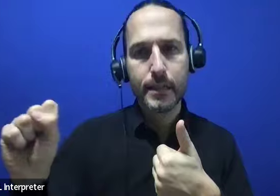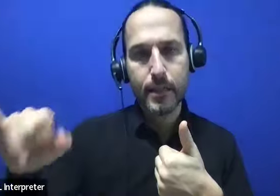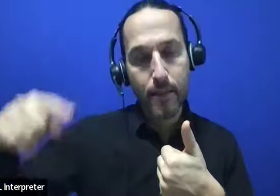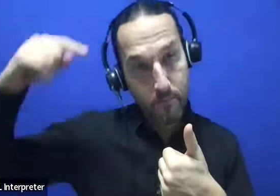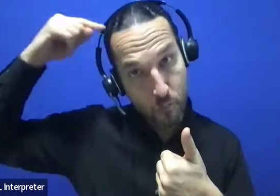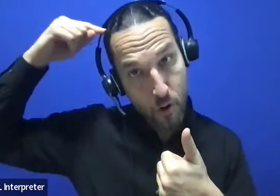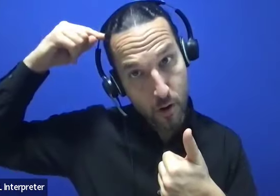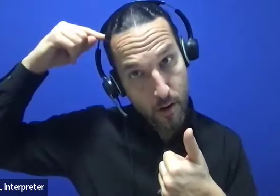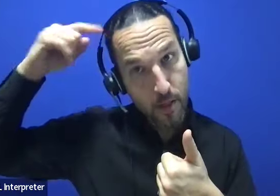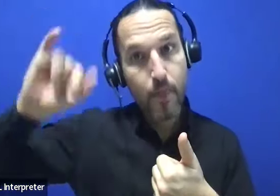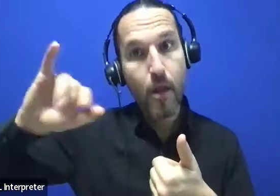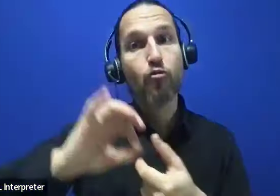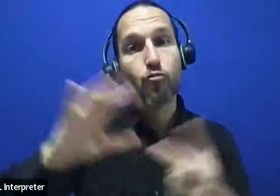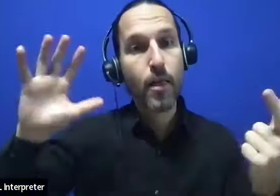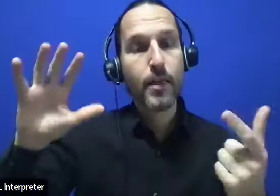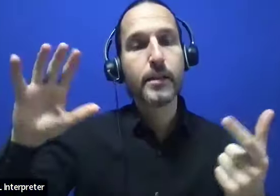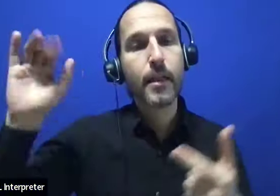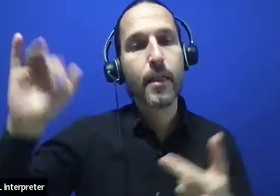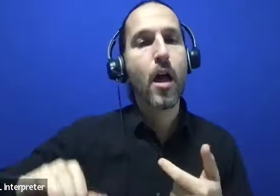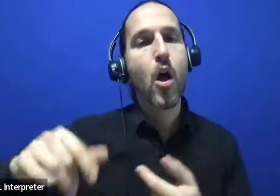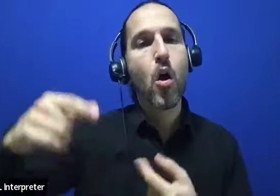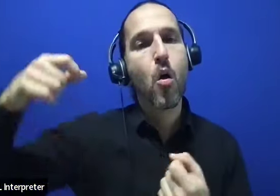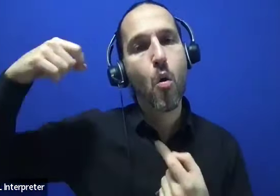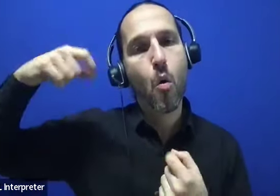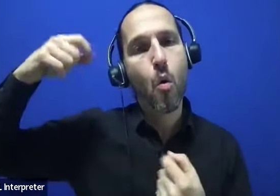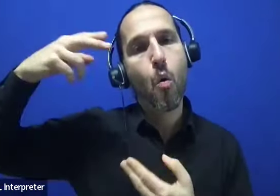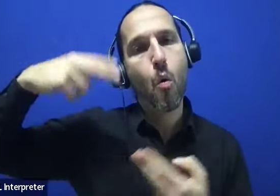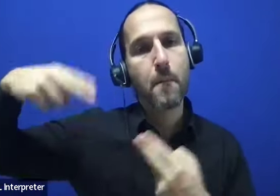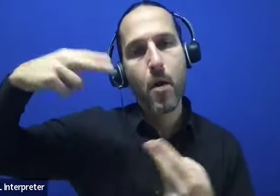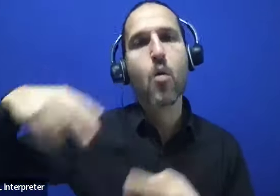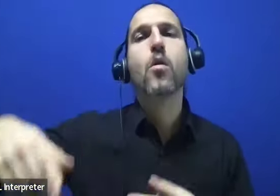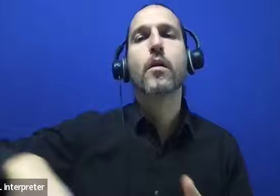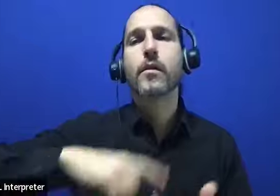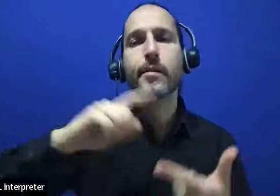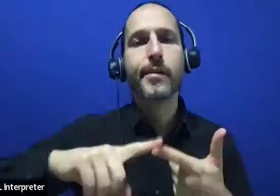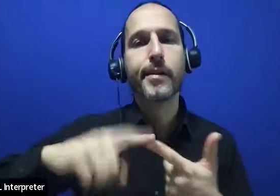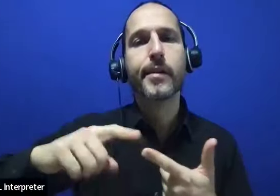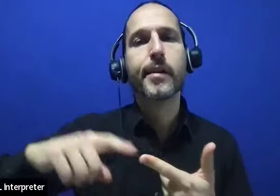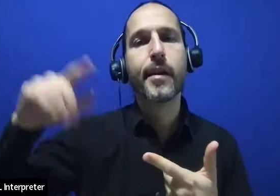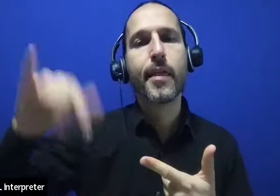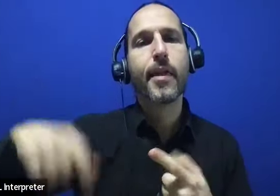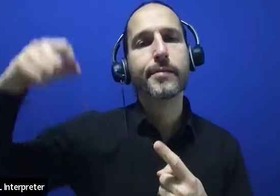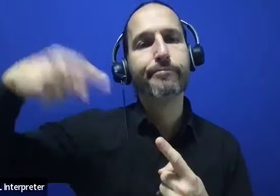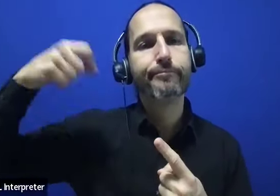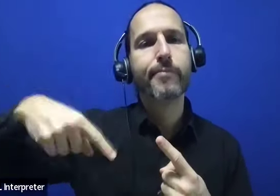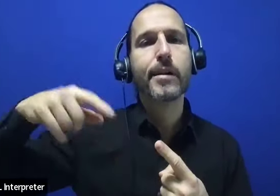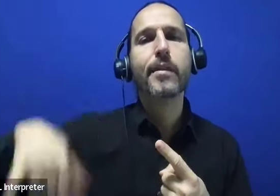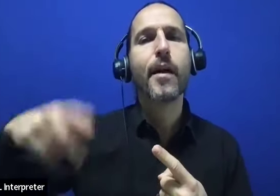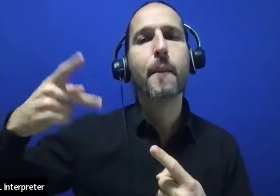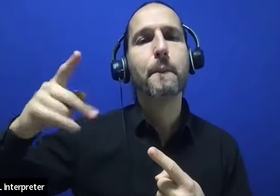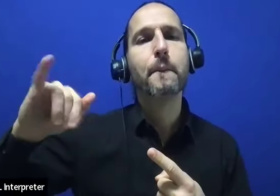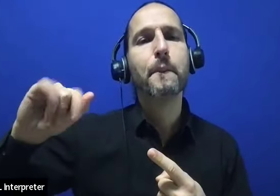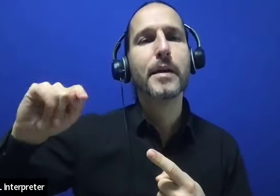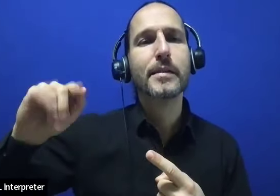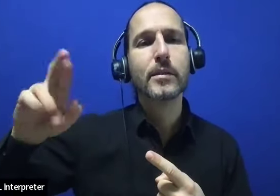the gonadotropin producing hormone, and then it stimulates the pituitary. The pituitary